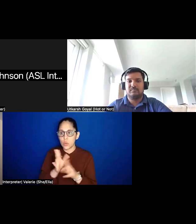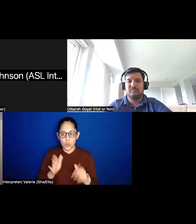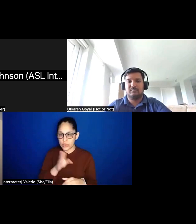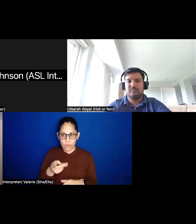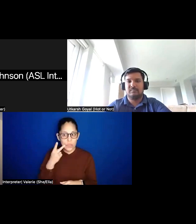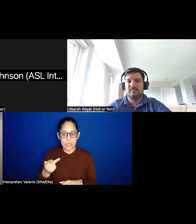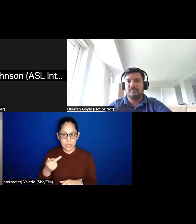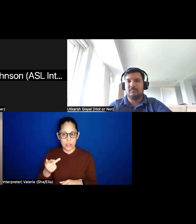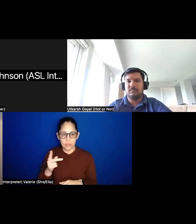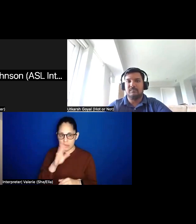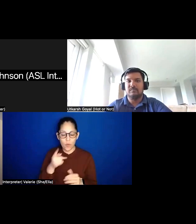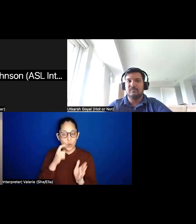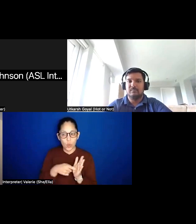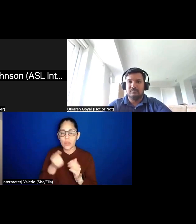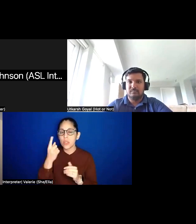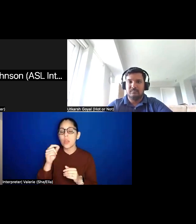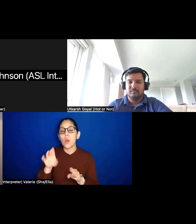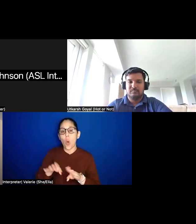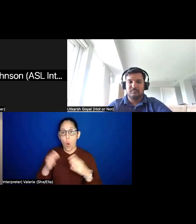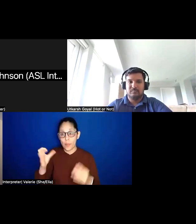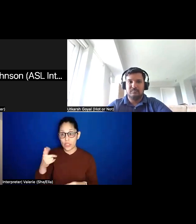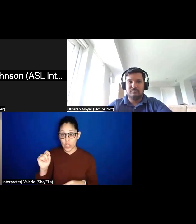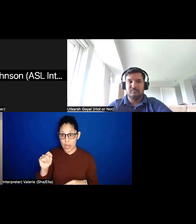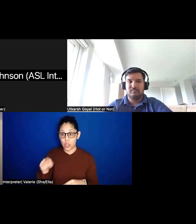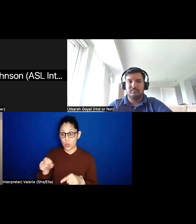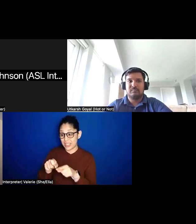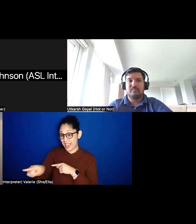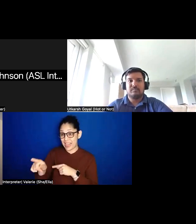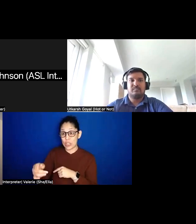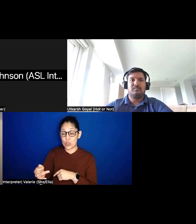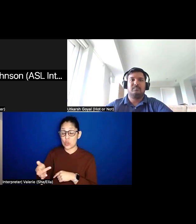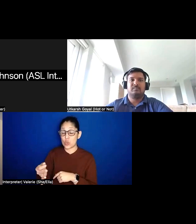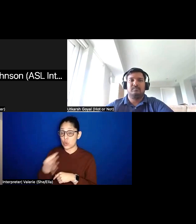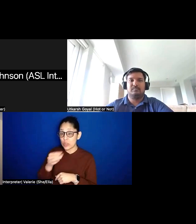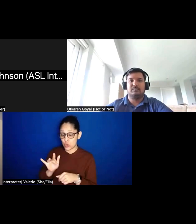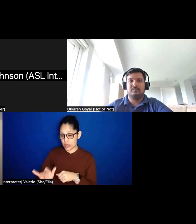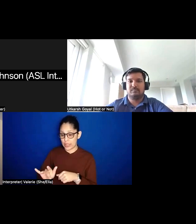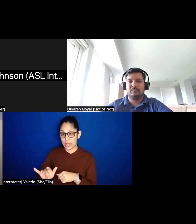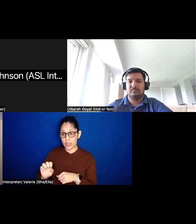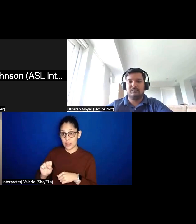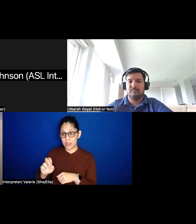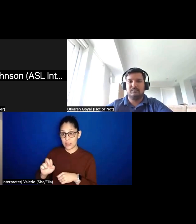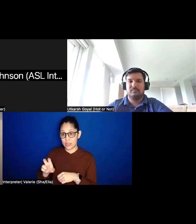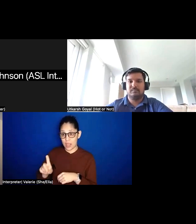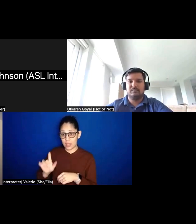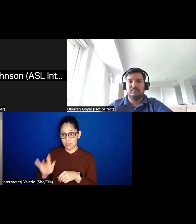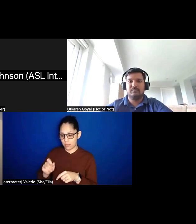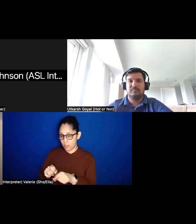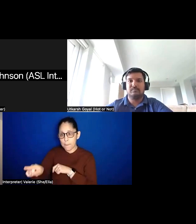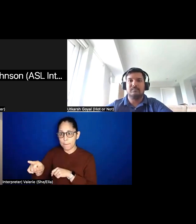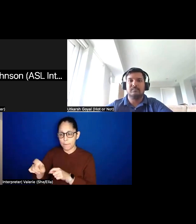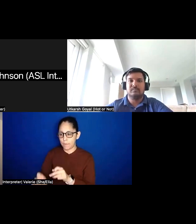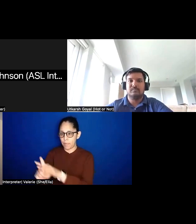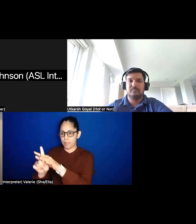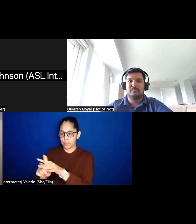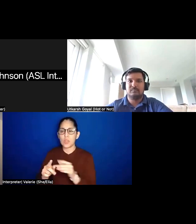So in OpenChat, when you send a message, as soon as you click send, your message will appear, and you'll see a spinner until it's